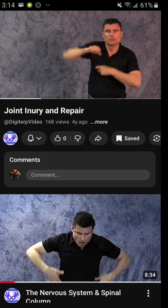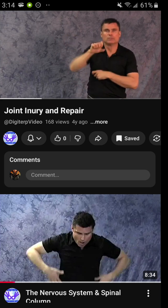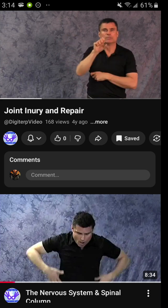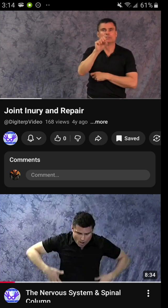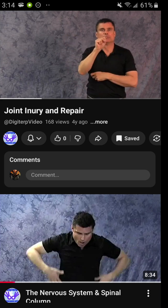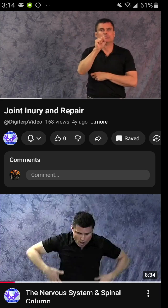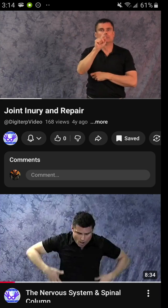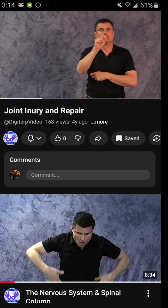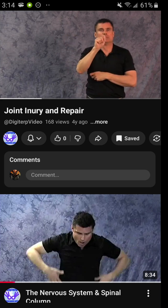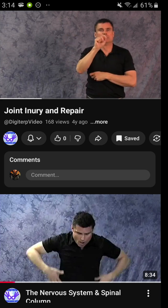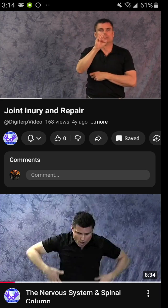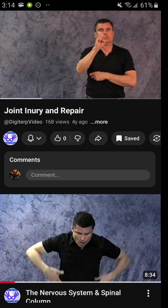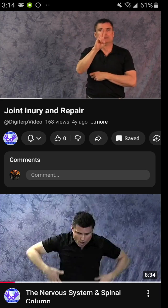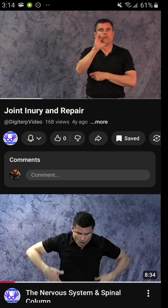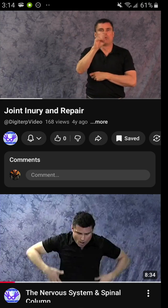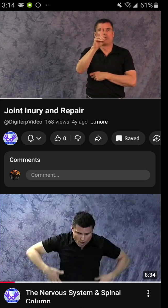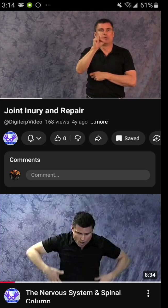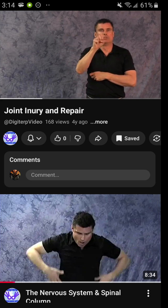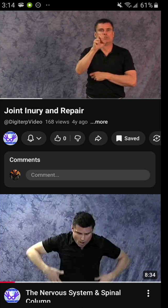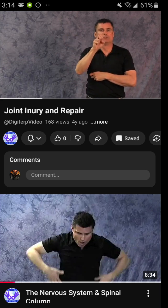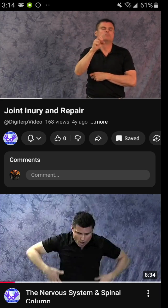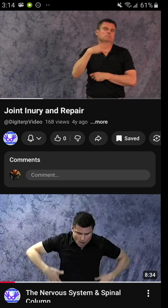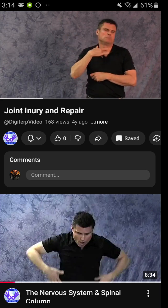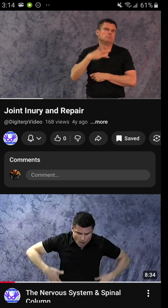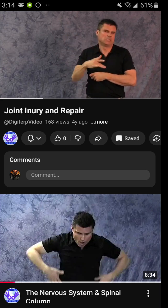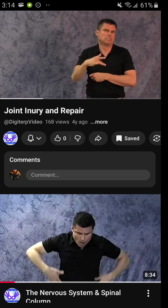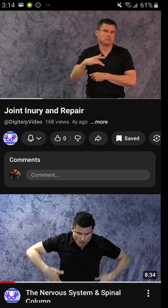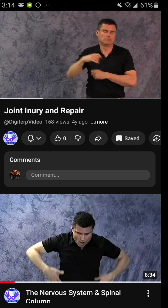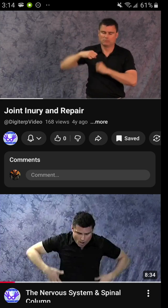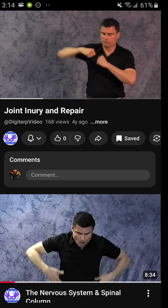flexibility.